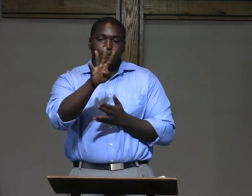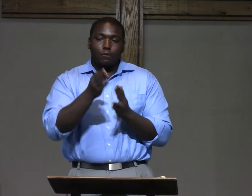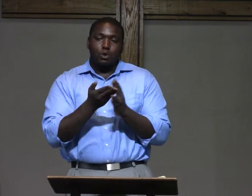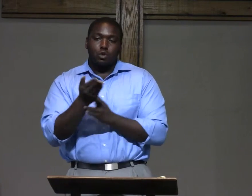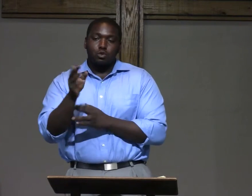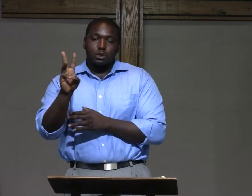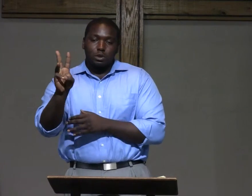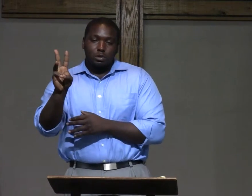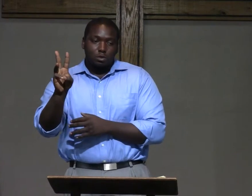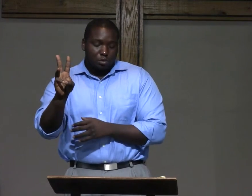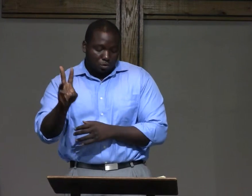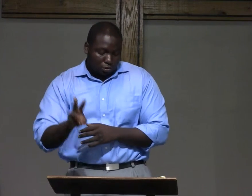and verses 4 through 6.